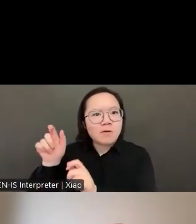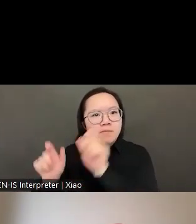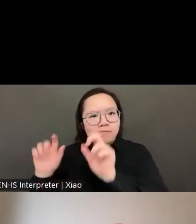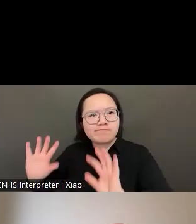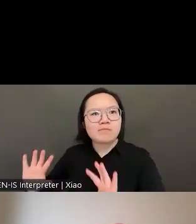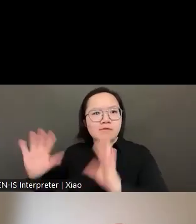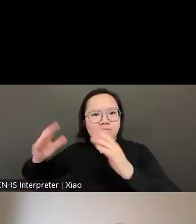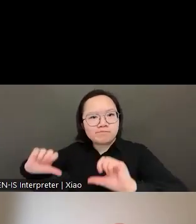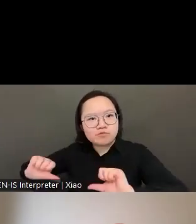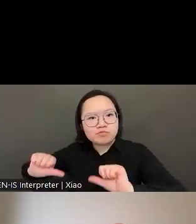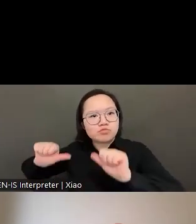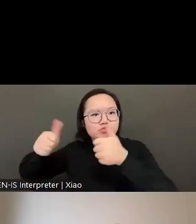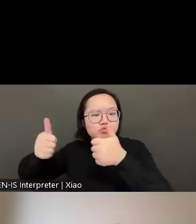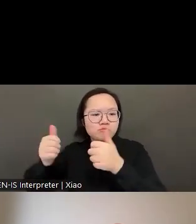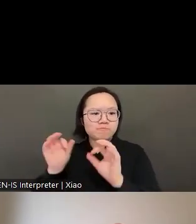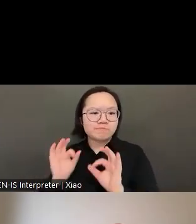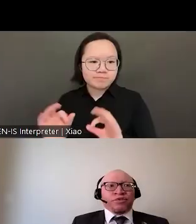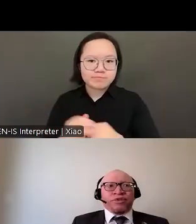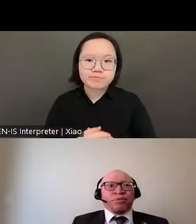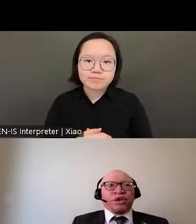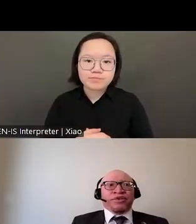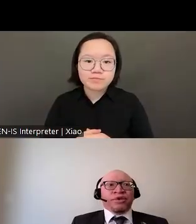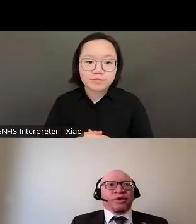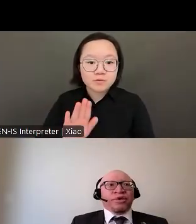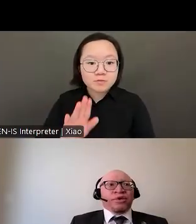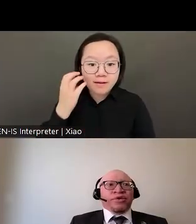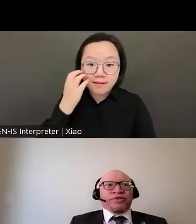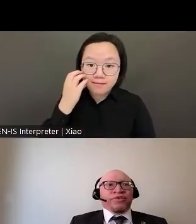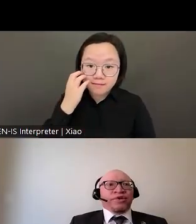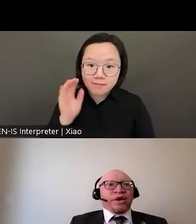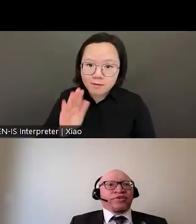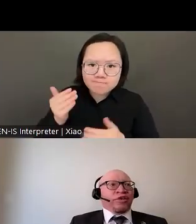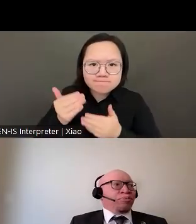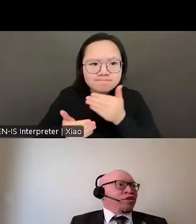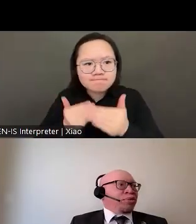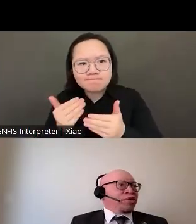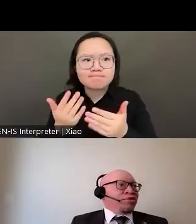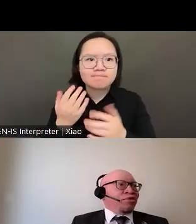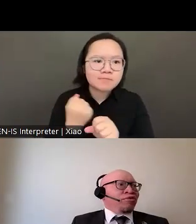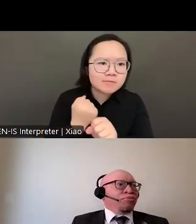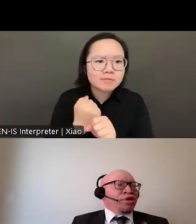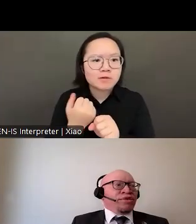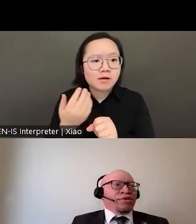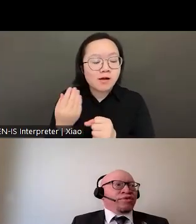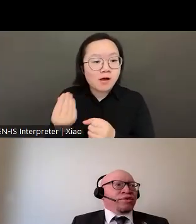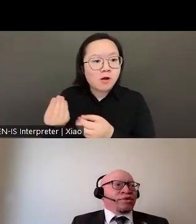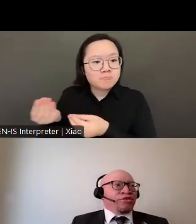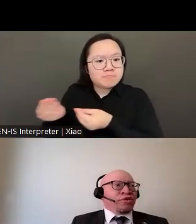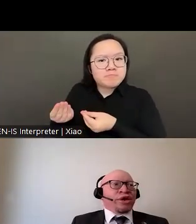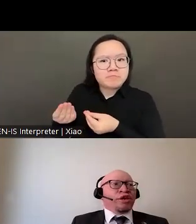and drawing on her lived experience of psychosocial disability, he centers the perspectives of